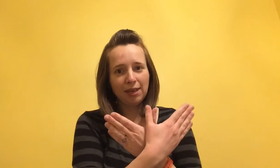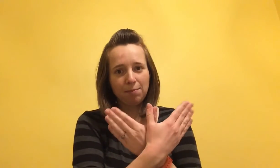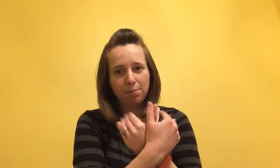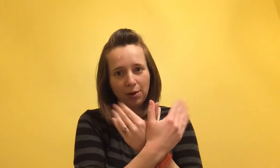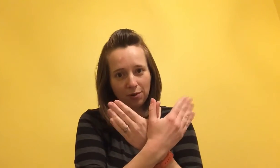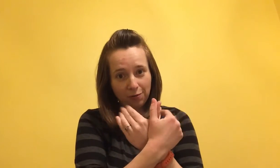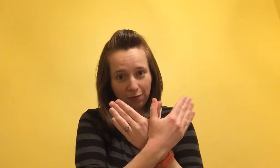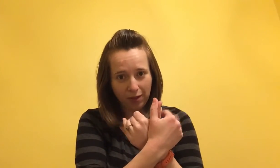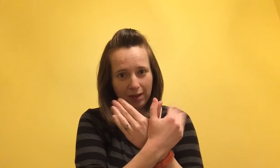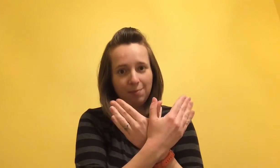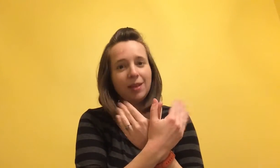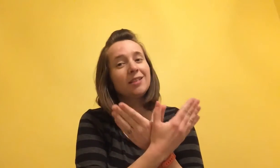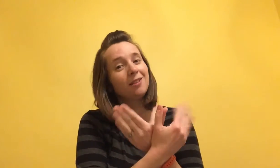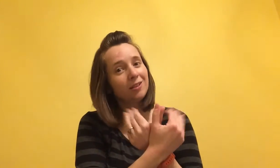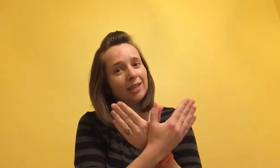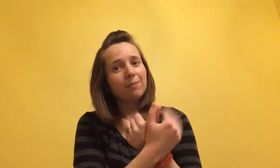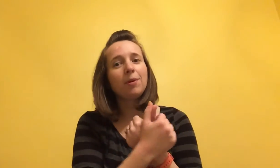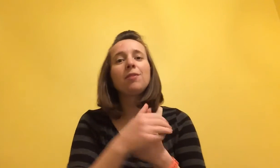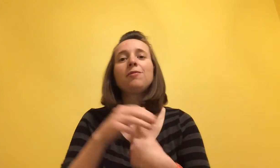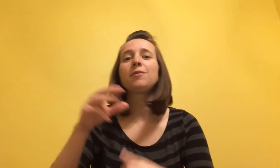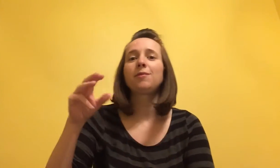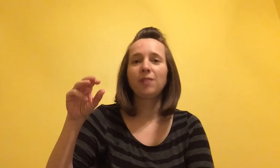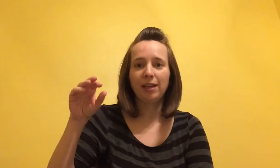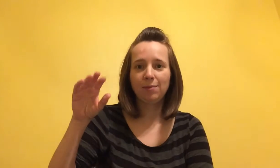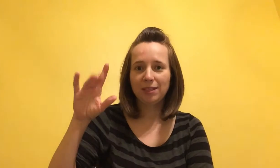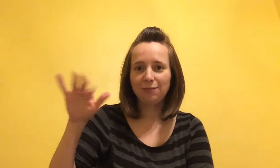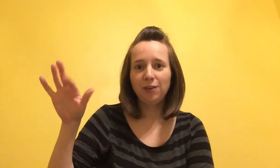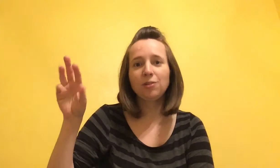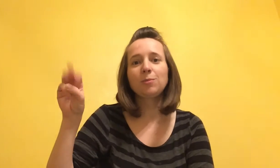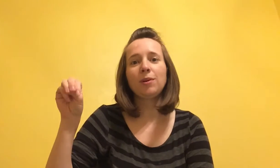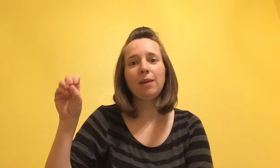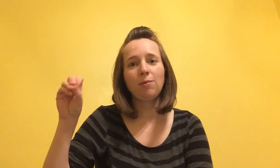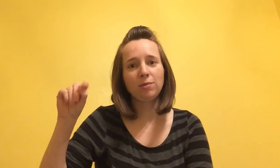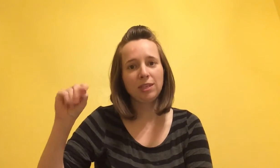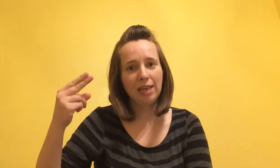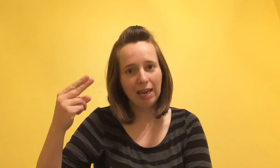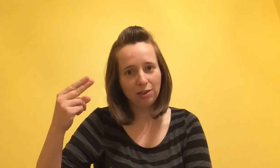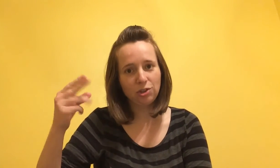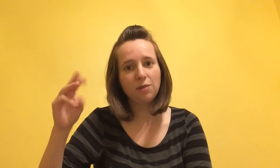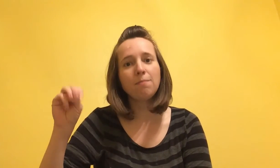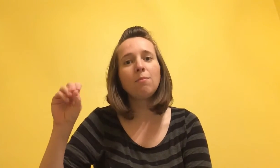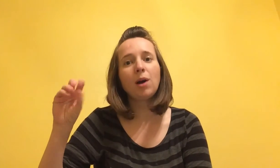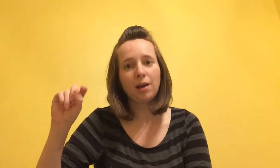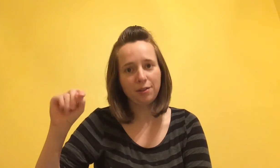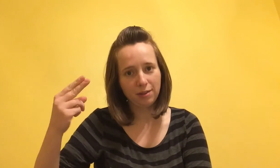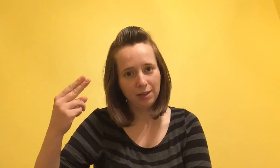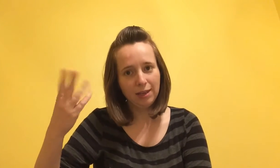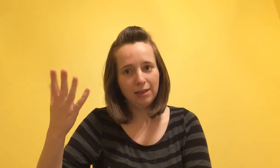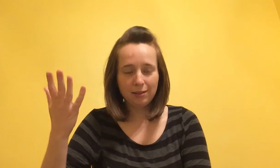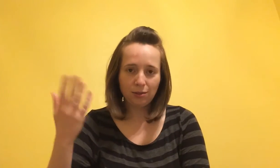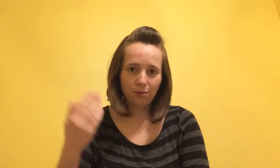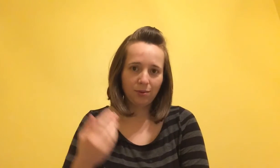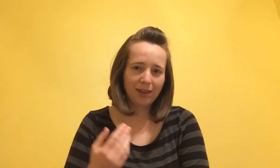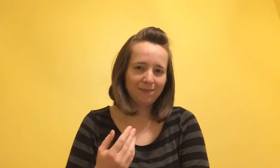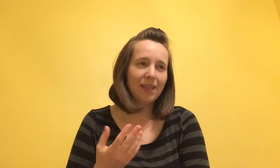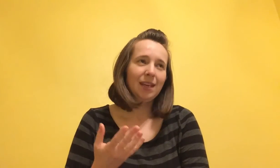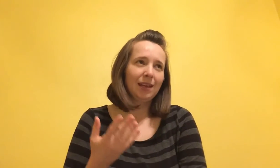sign butterfly because it looks like a butterfly, but it's finger spelled M-O-T-H, moth. So